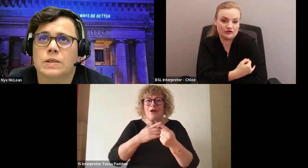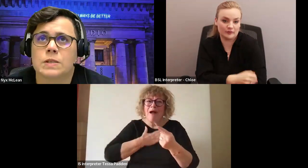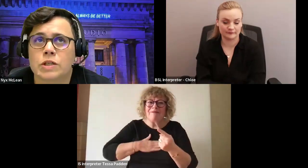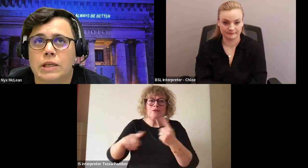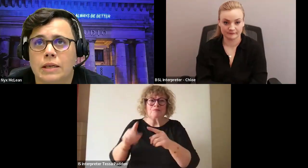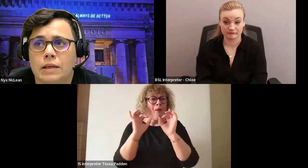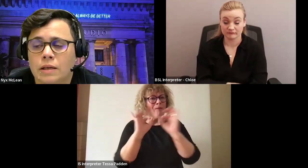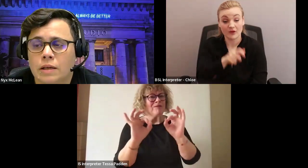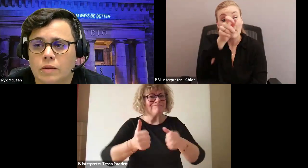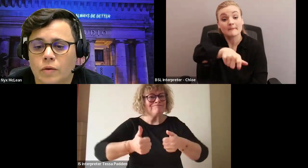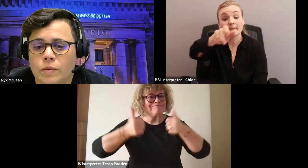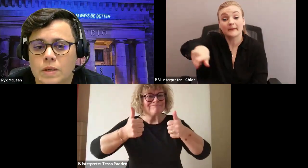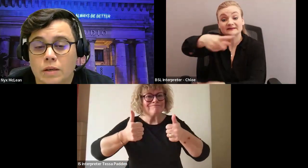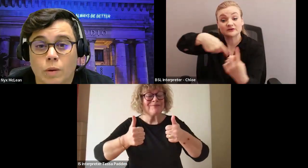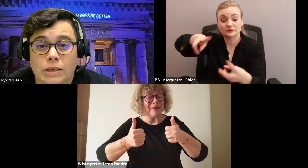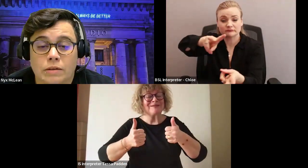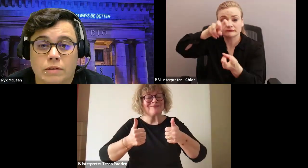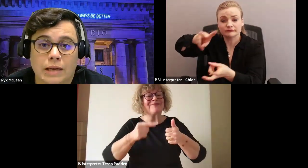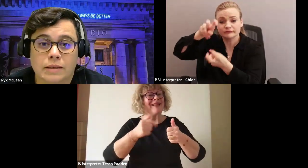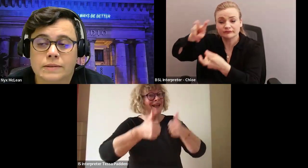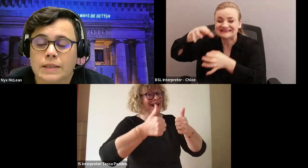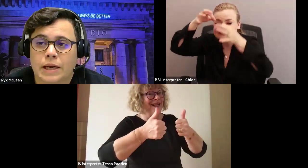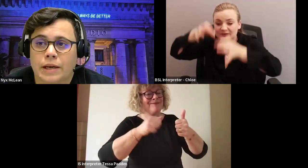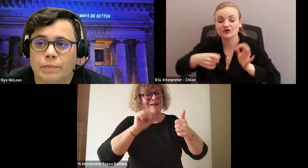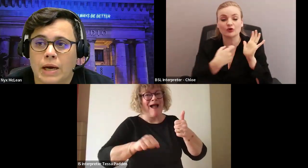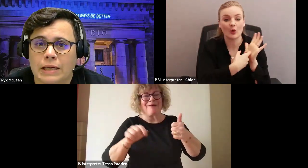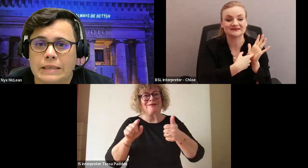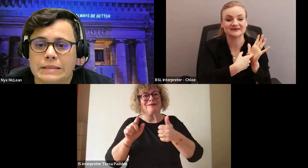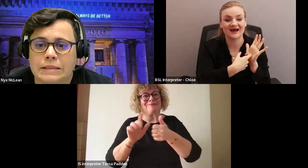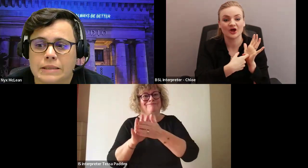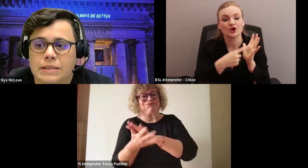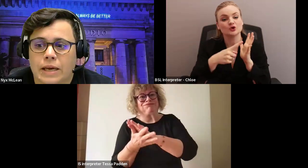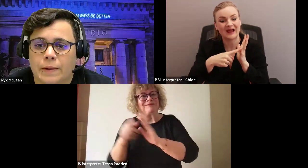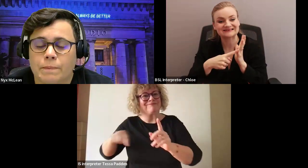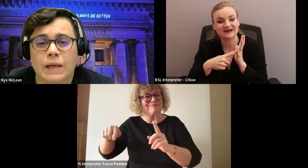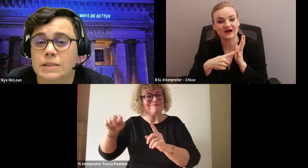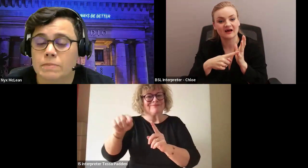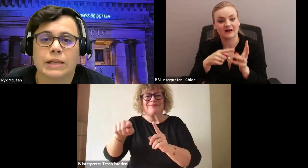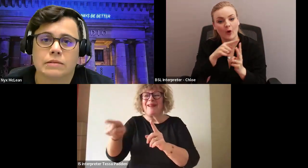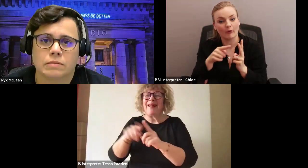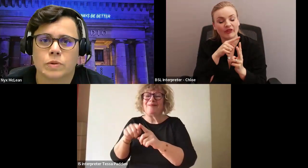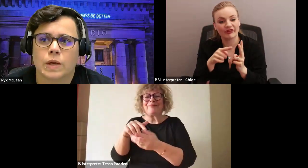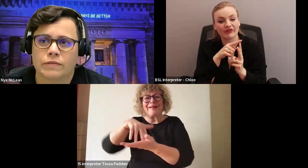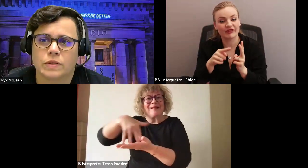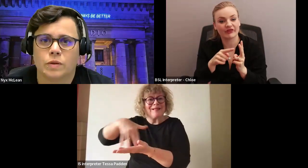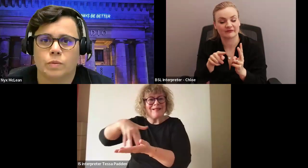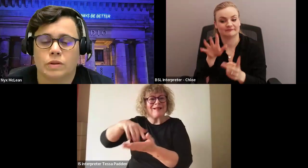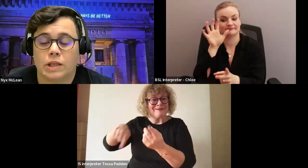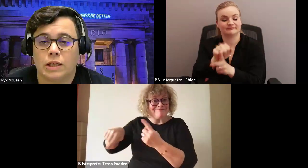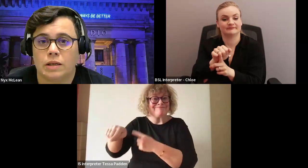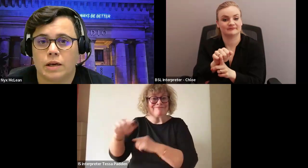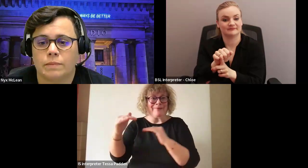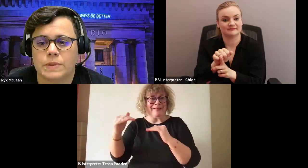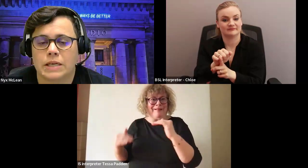them, especially those in Rwanda and Uganda, highlighted, and this might also have to do